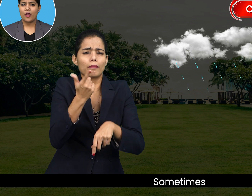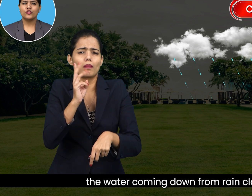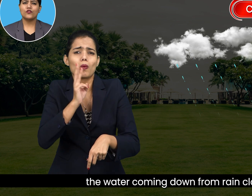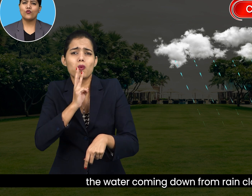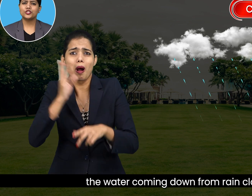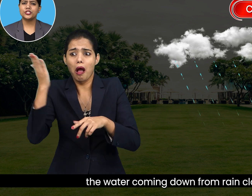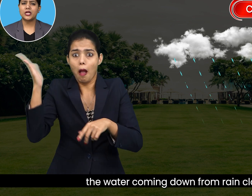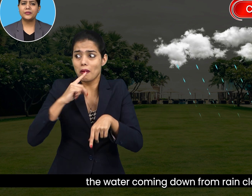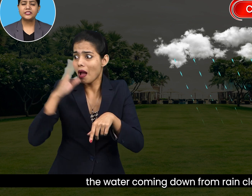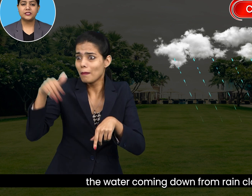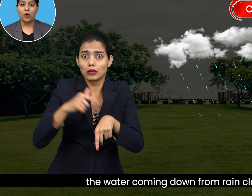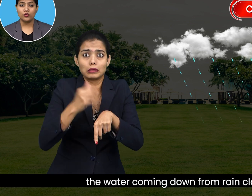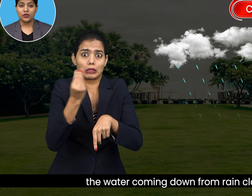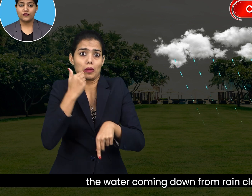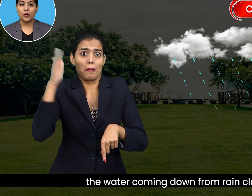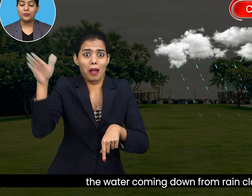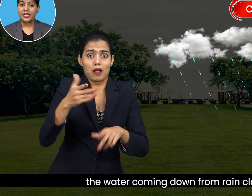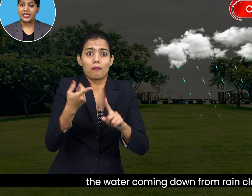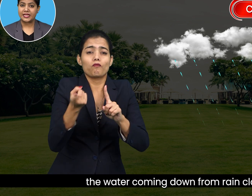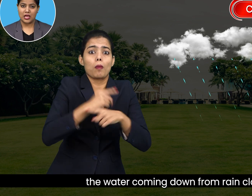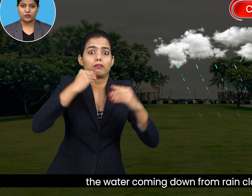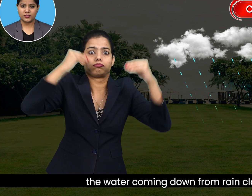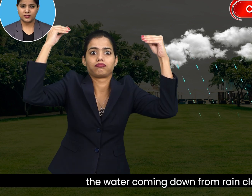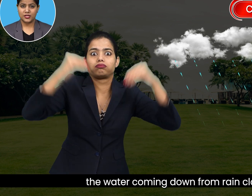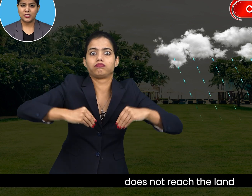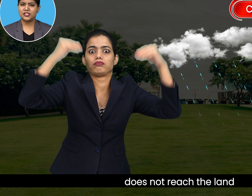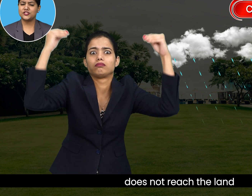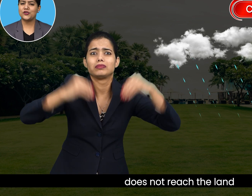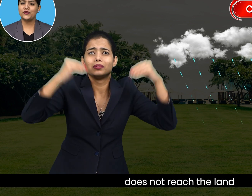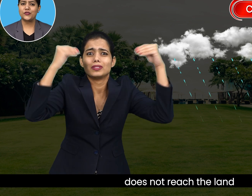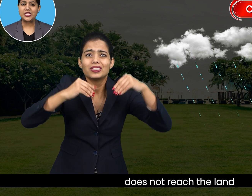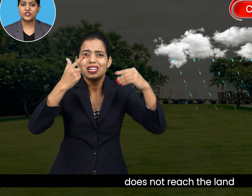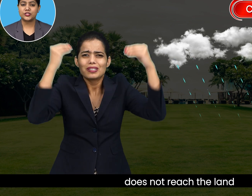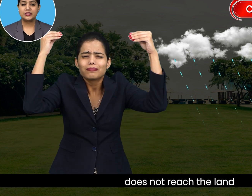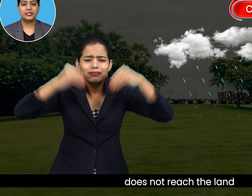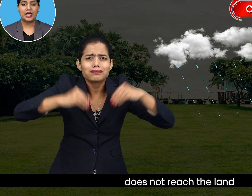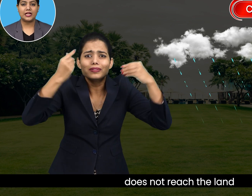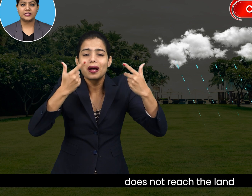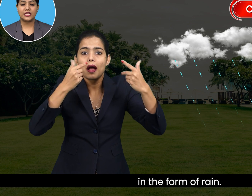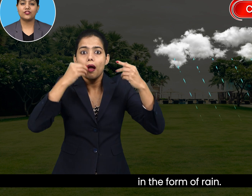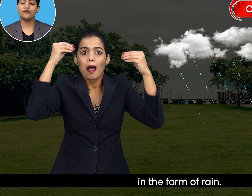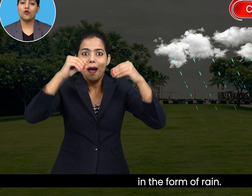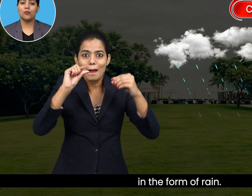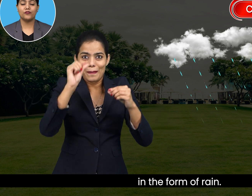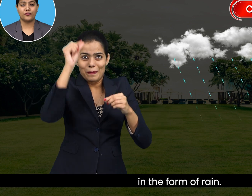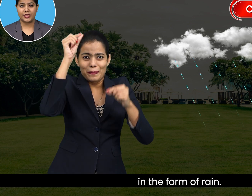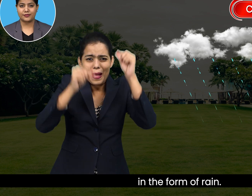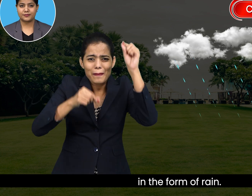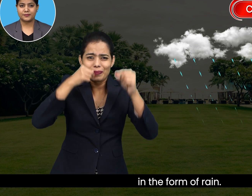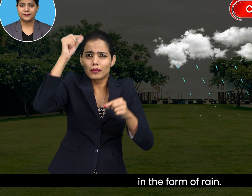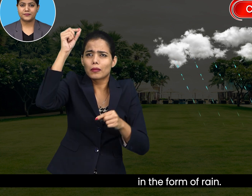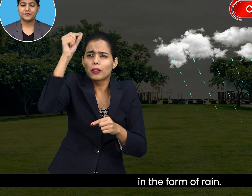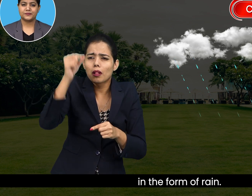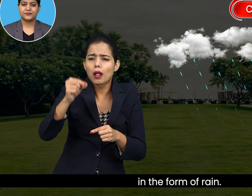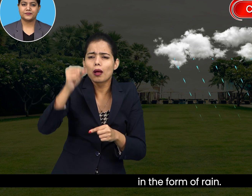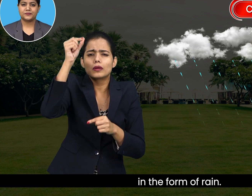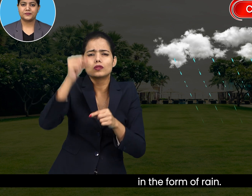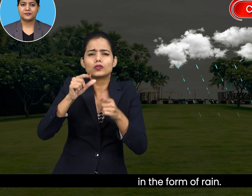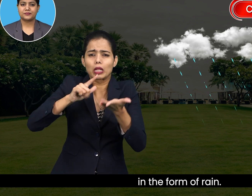Sometimes the water coming down from rain clouds does not reach the land in the form of rain.